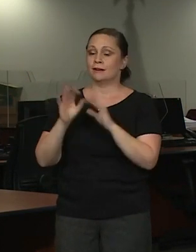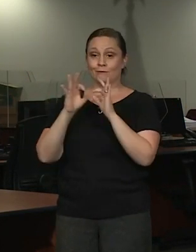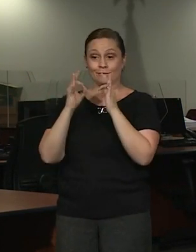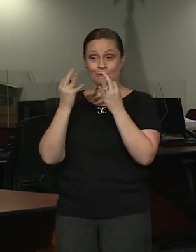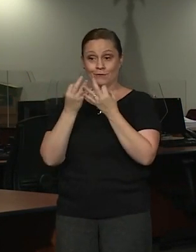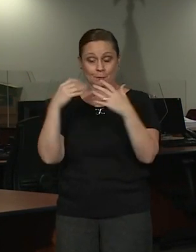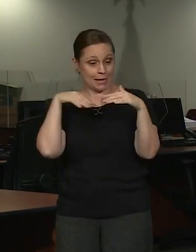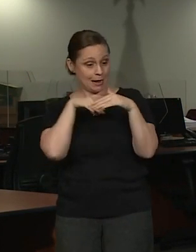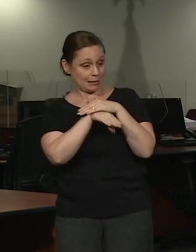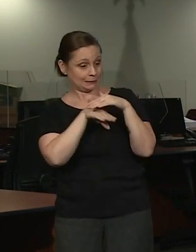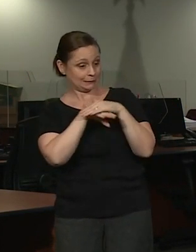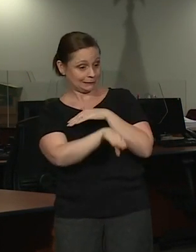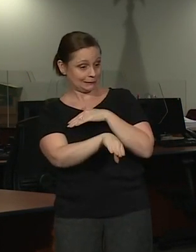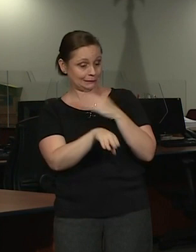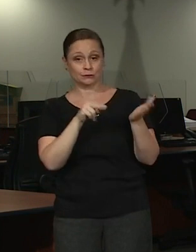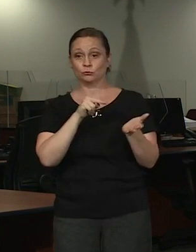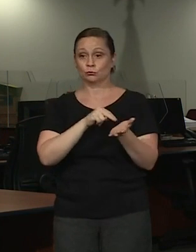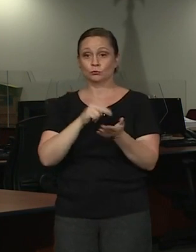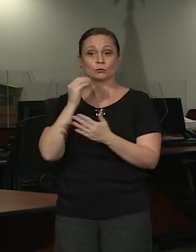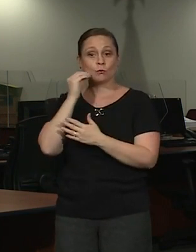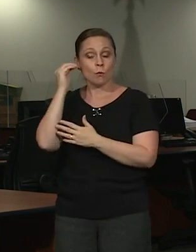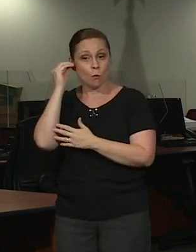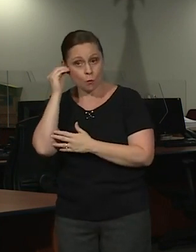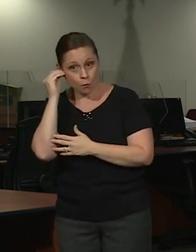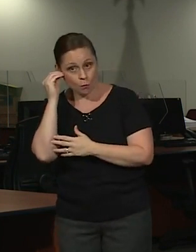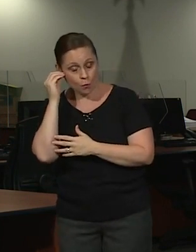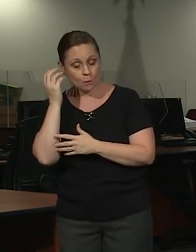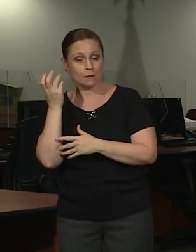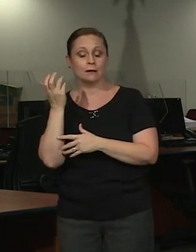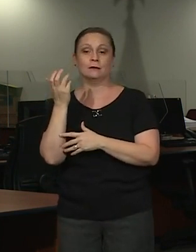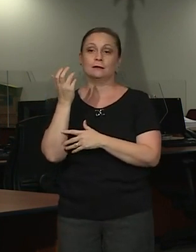to the nursing homes has helped not only to